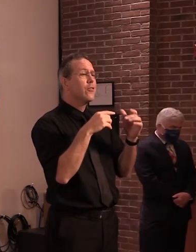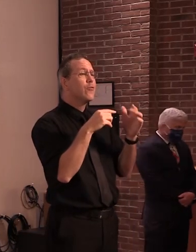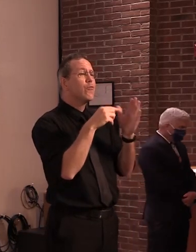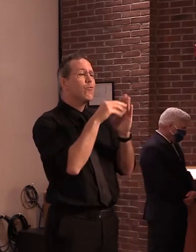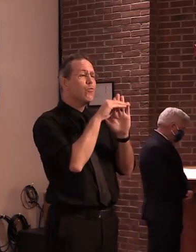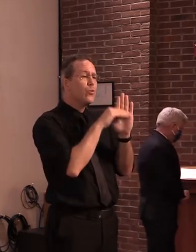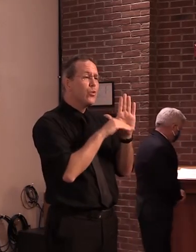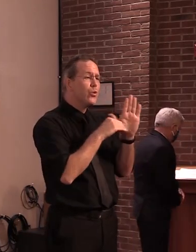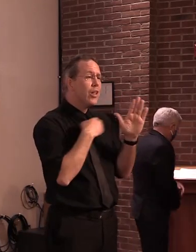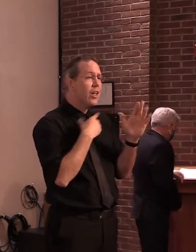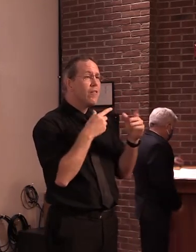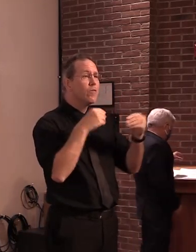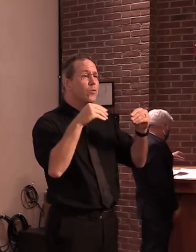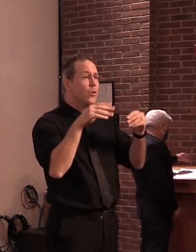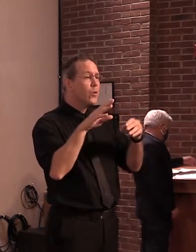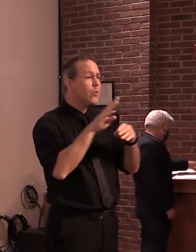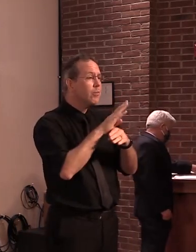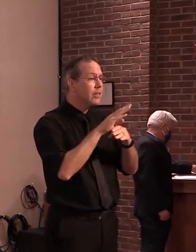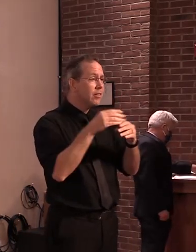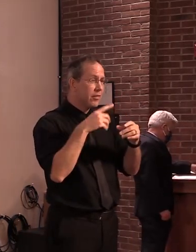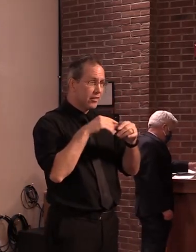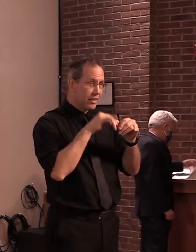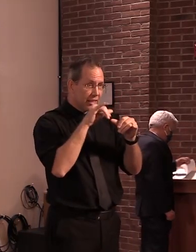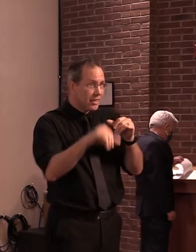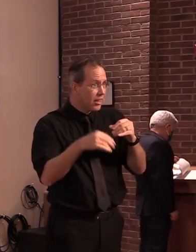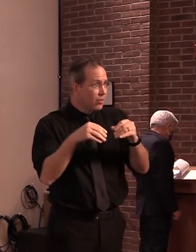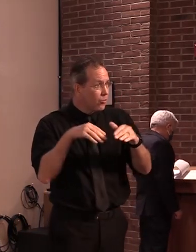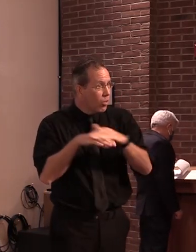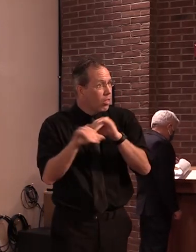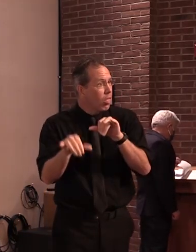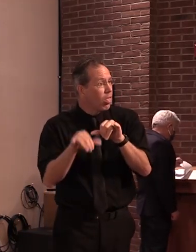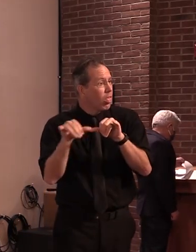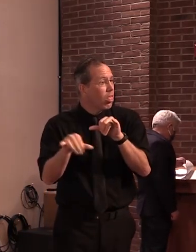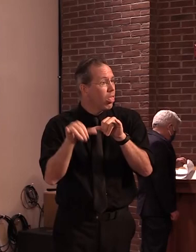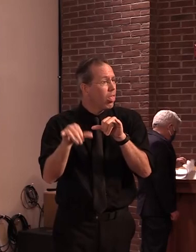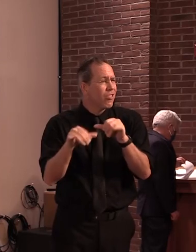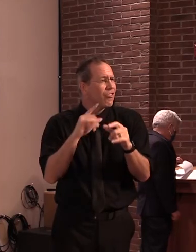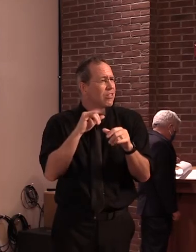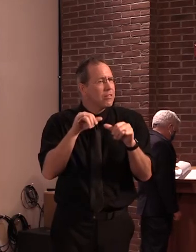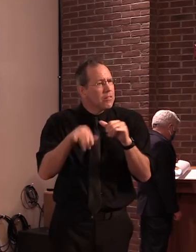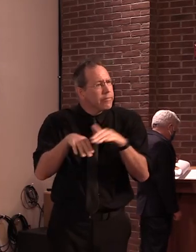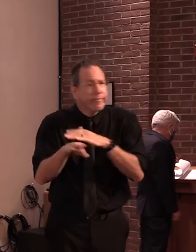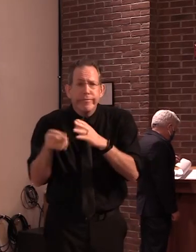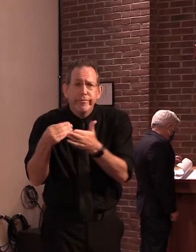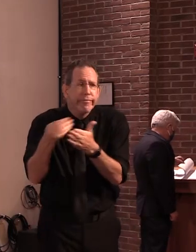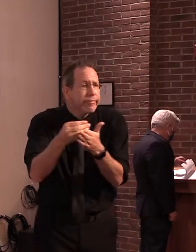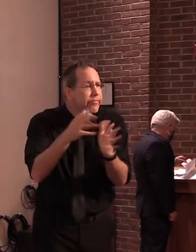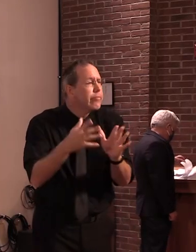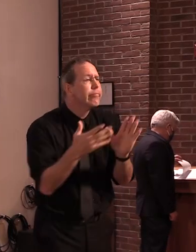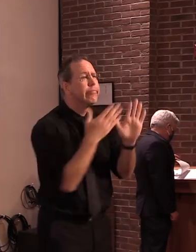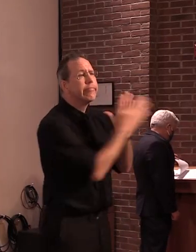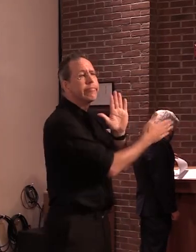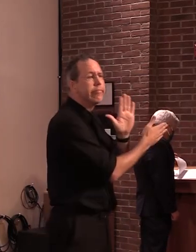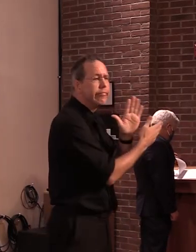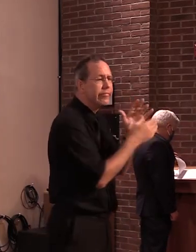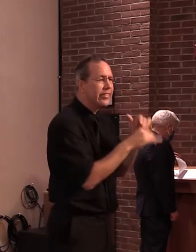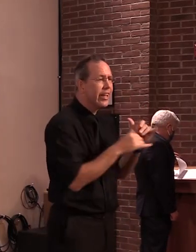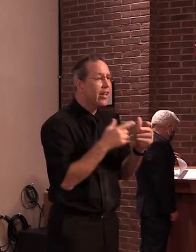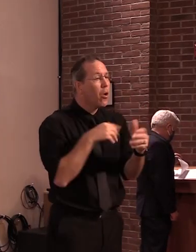a prolonged contact with anyone usually. There's not a prolonged time that you're actually in that